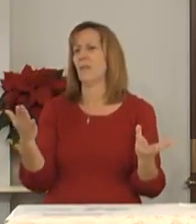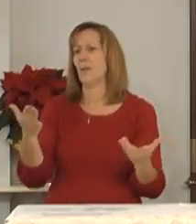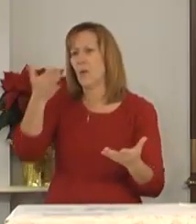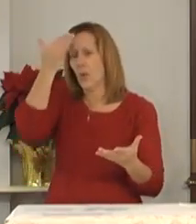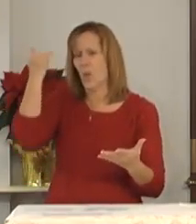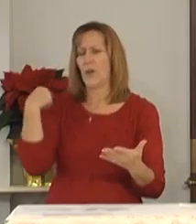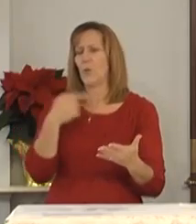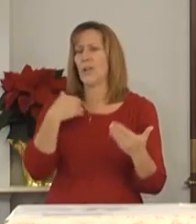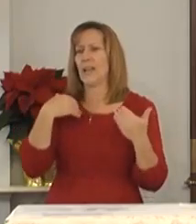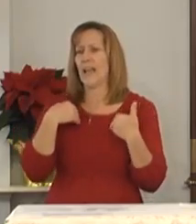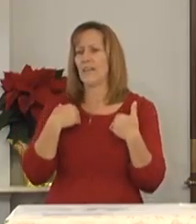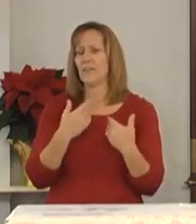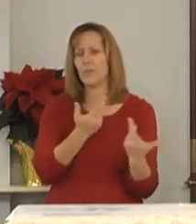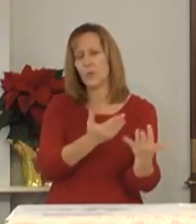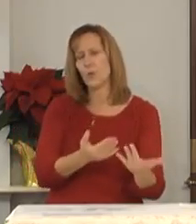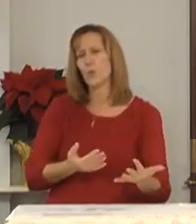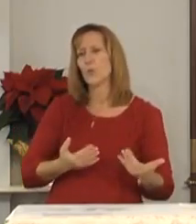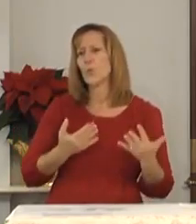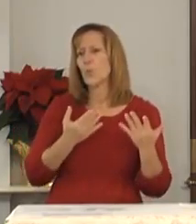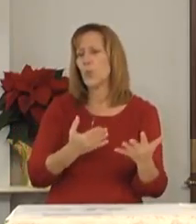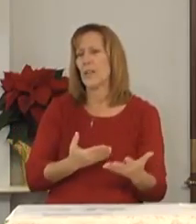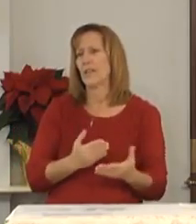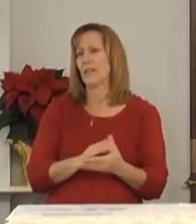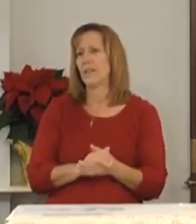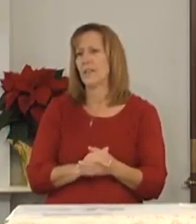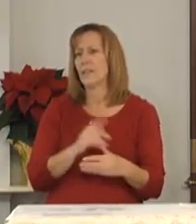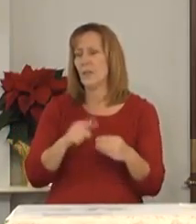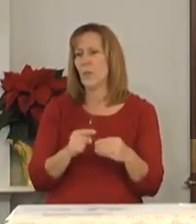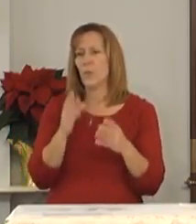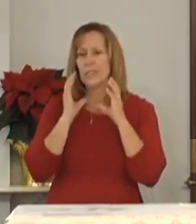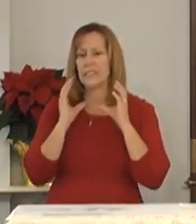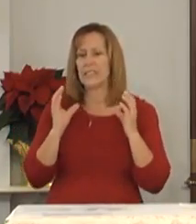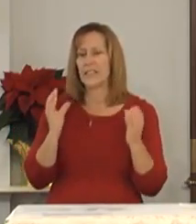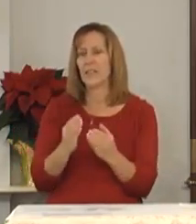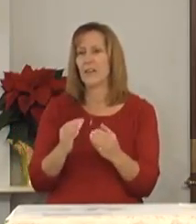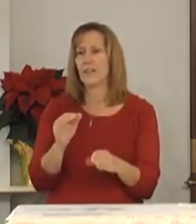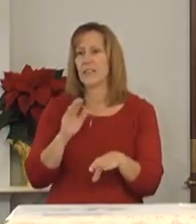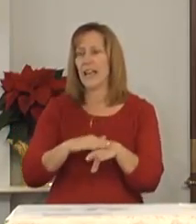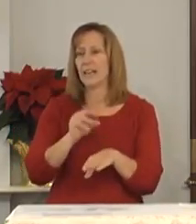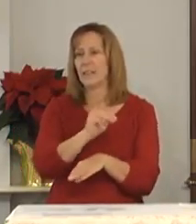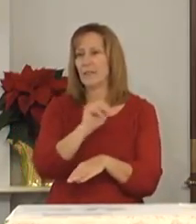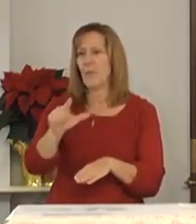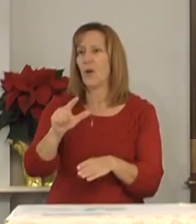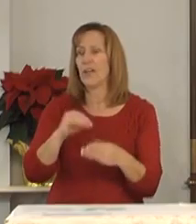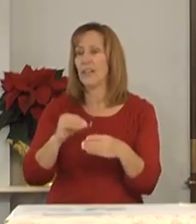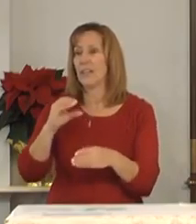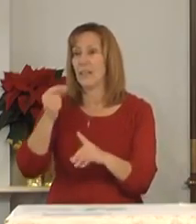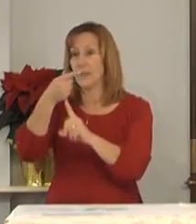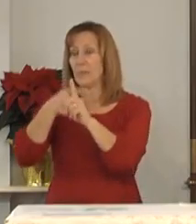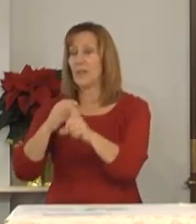Why do we have to wait when Santa Claus is at the mall in October?